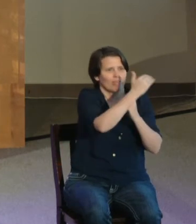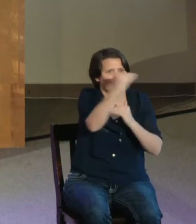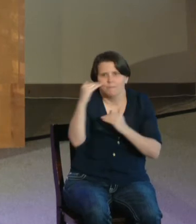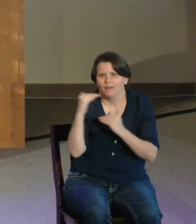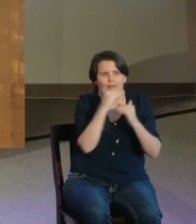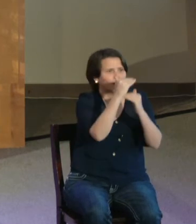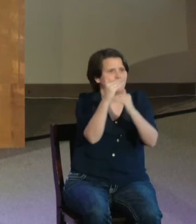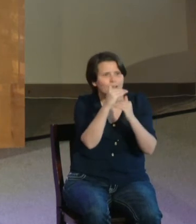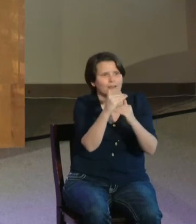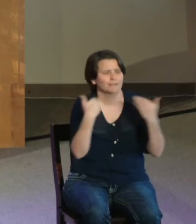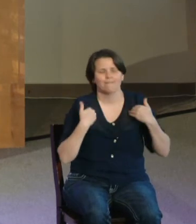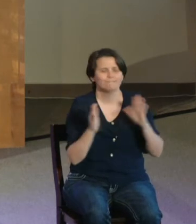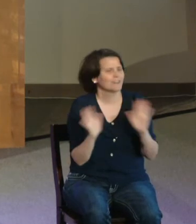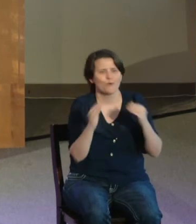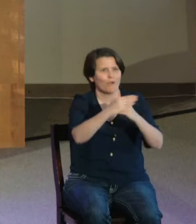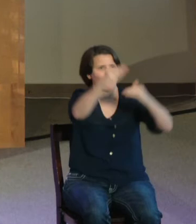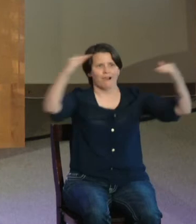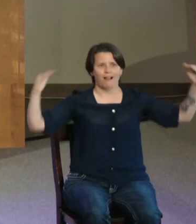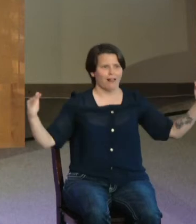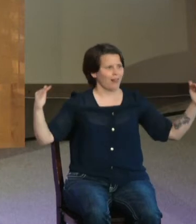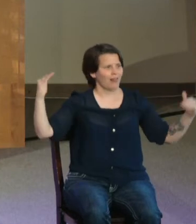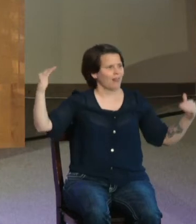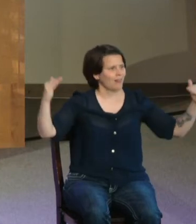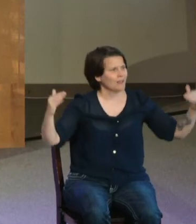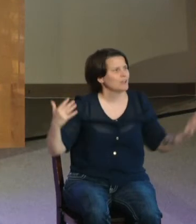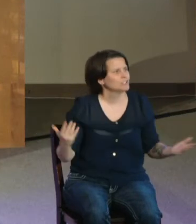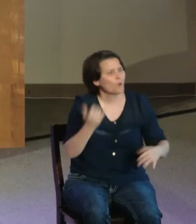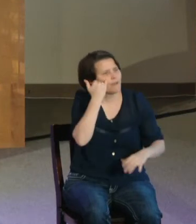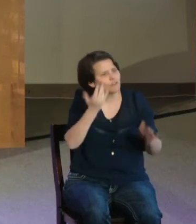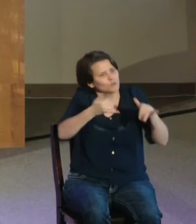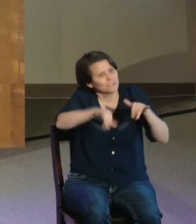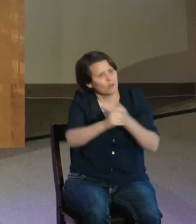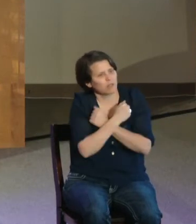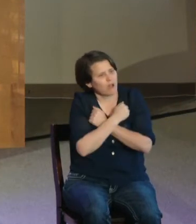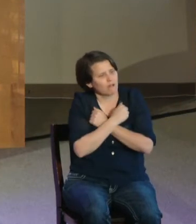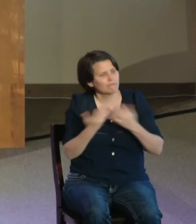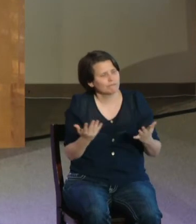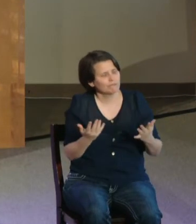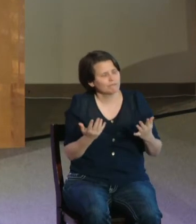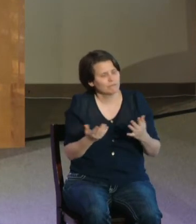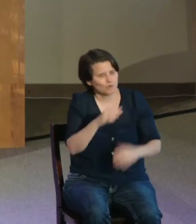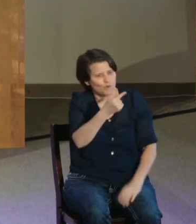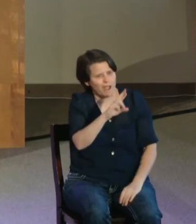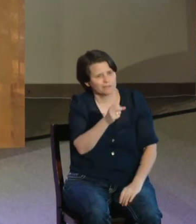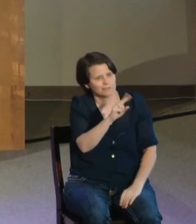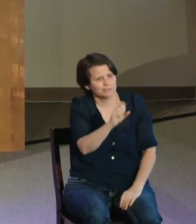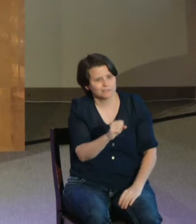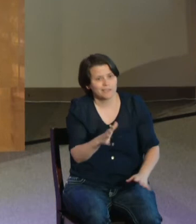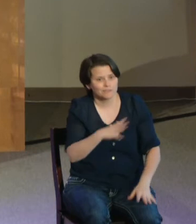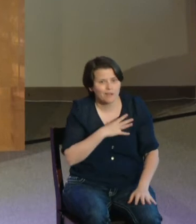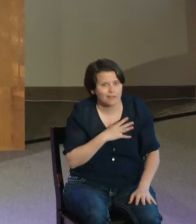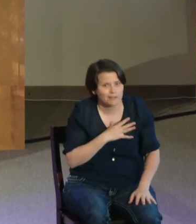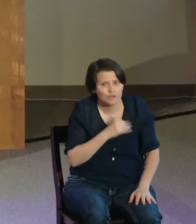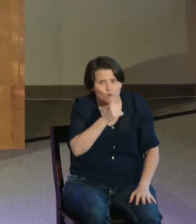in love with the Grandins, there's no need to feel ashamed or to feel like you betrayed me or anything like that. It's